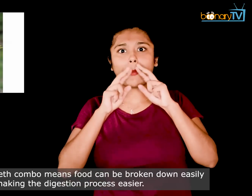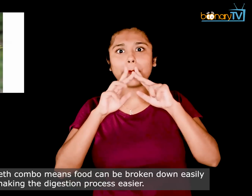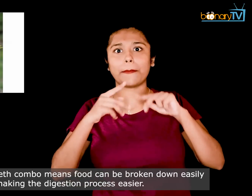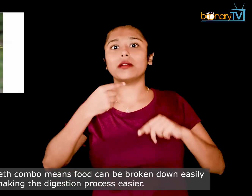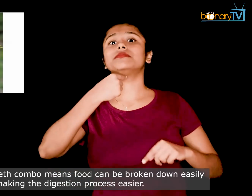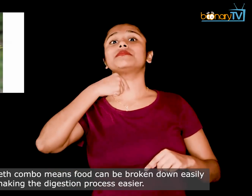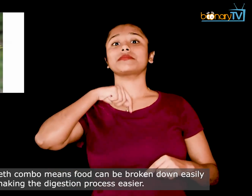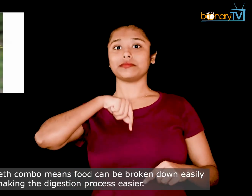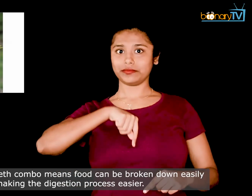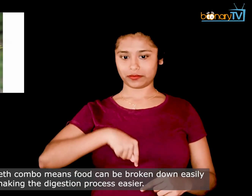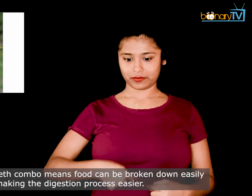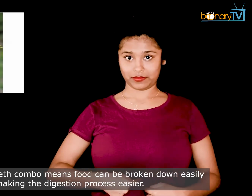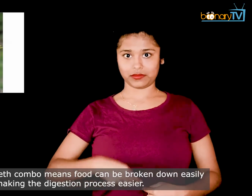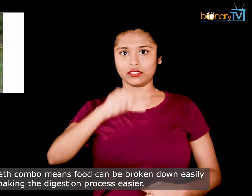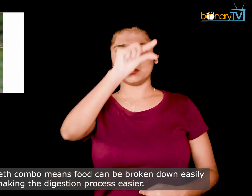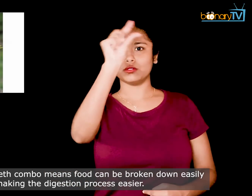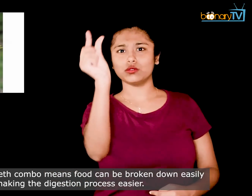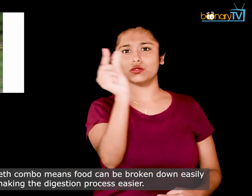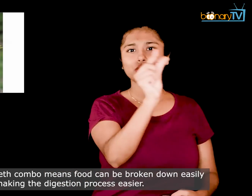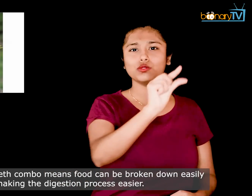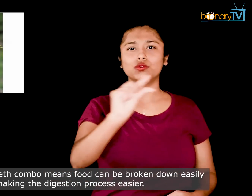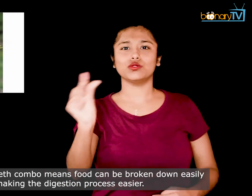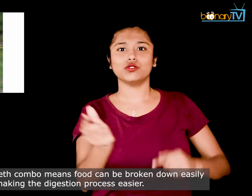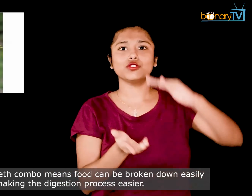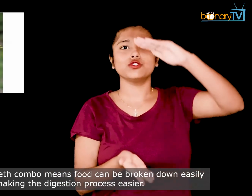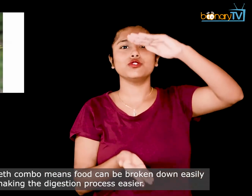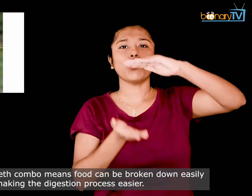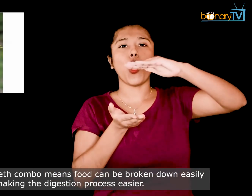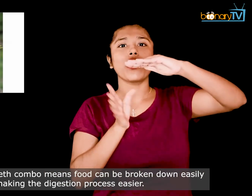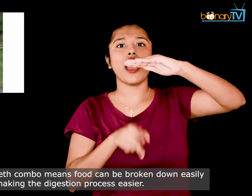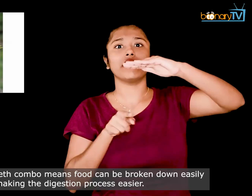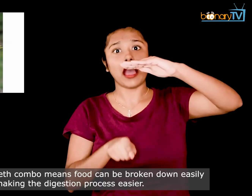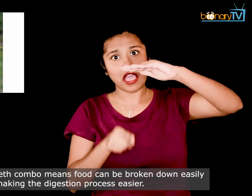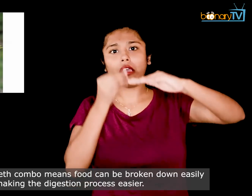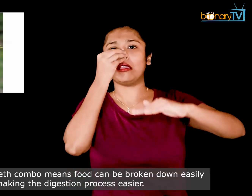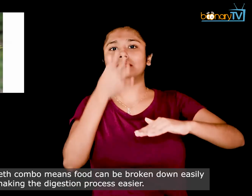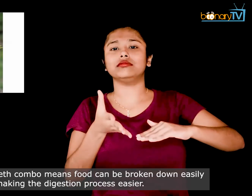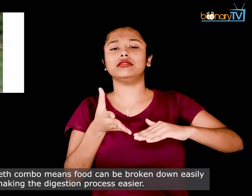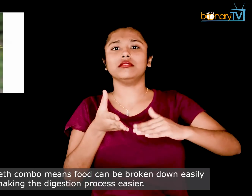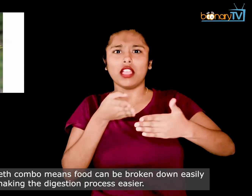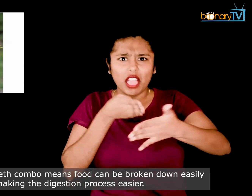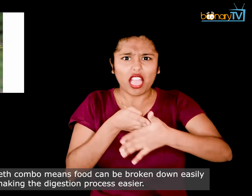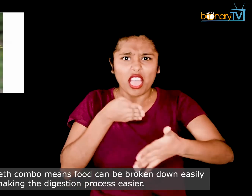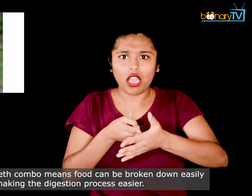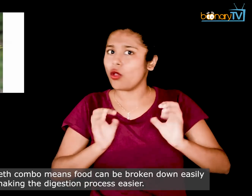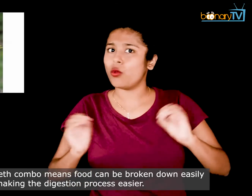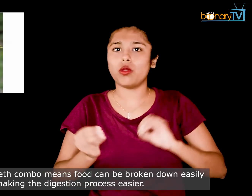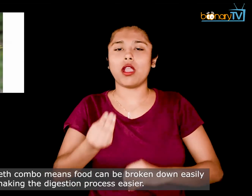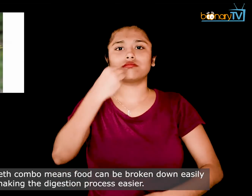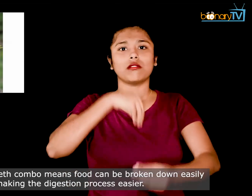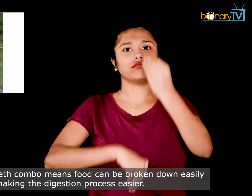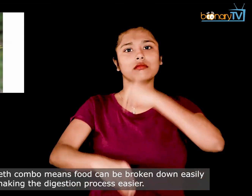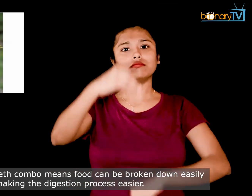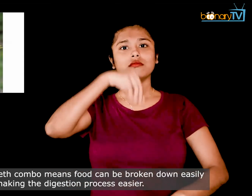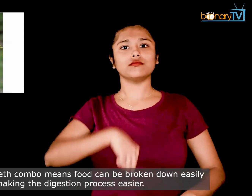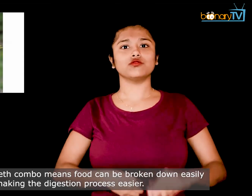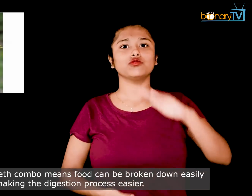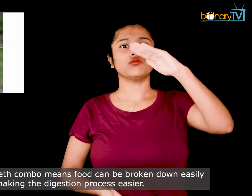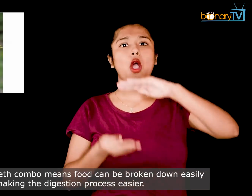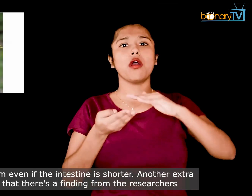This jaw and teeth combo means food can be broken down easily, making the digestion process easier. So